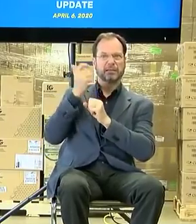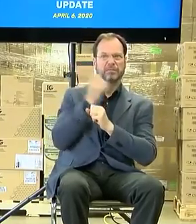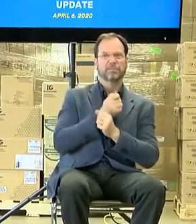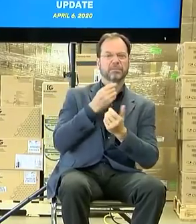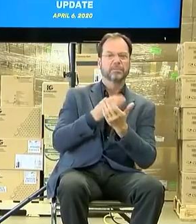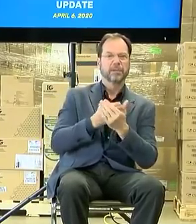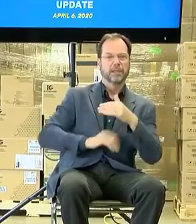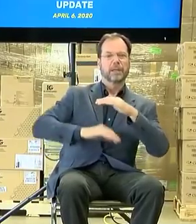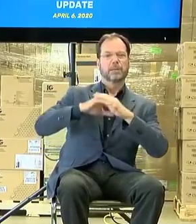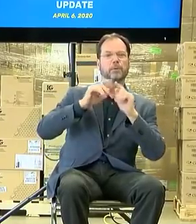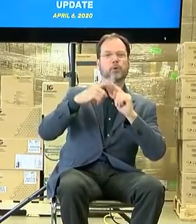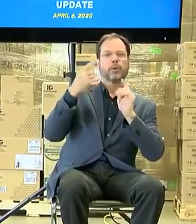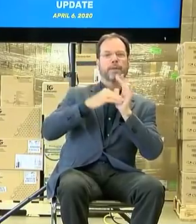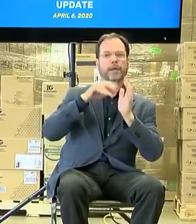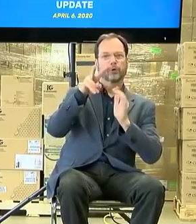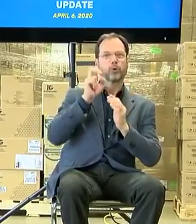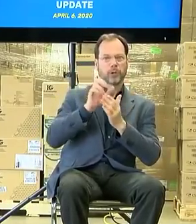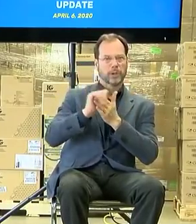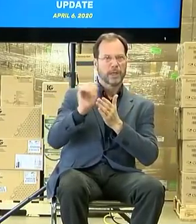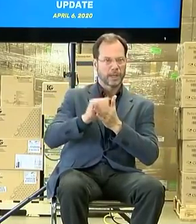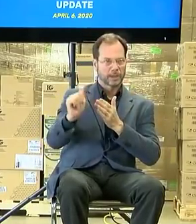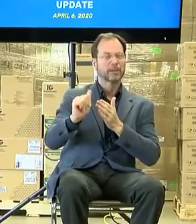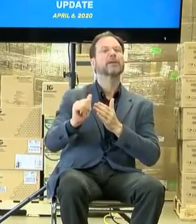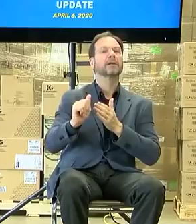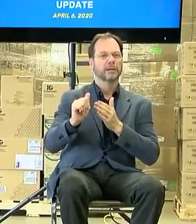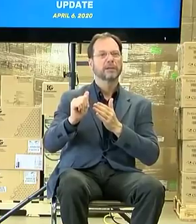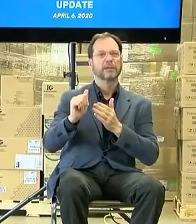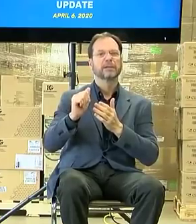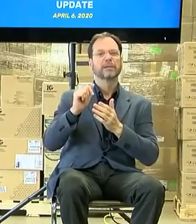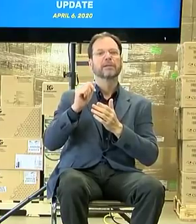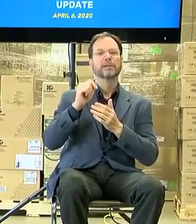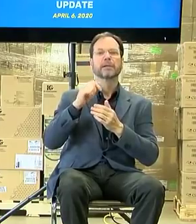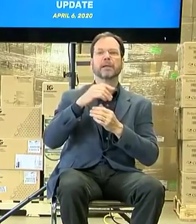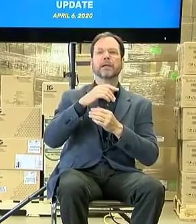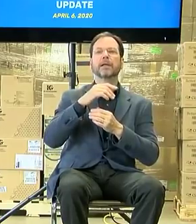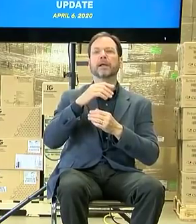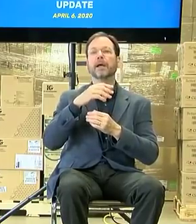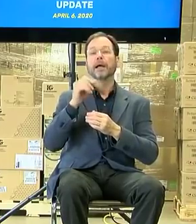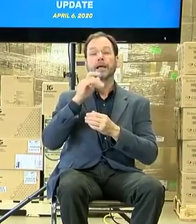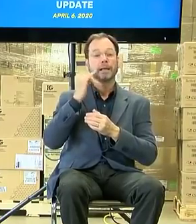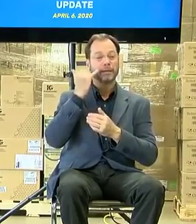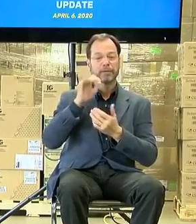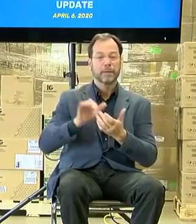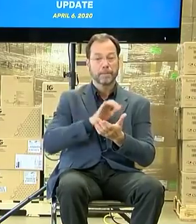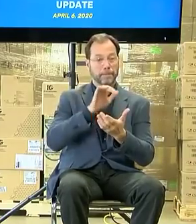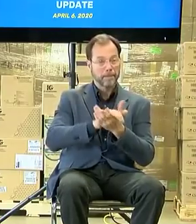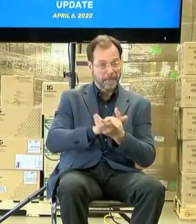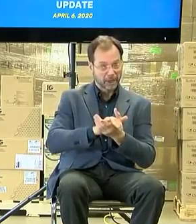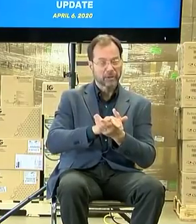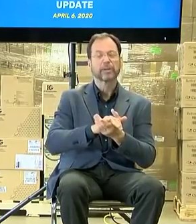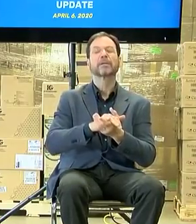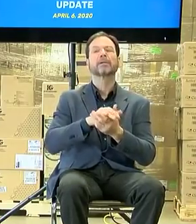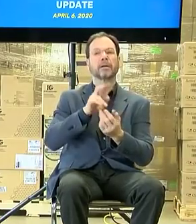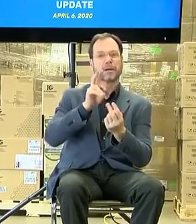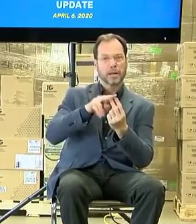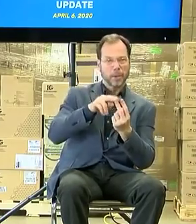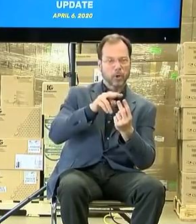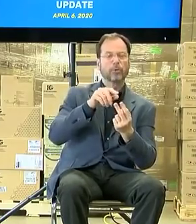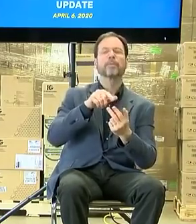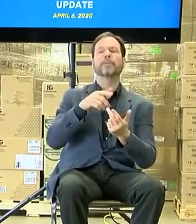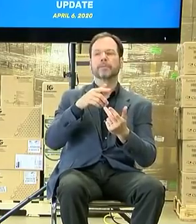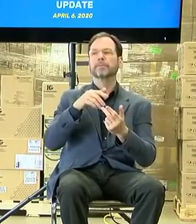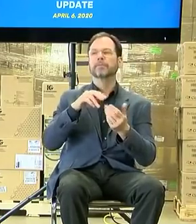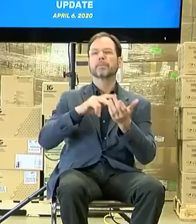to $1,200 for a married couple, a family. It would include those who